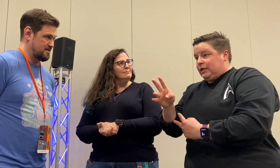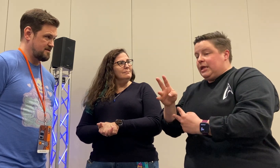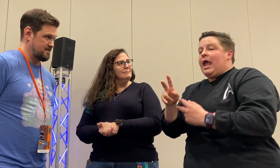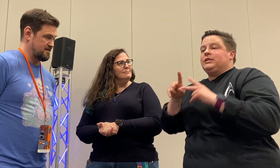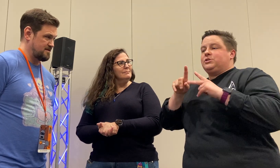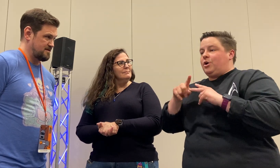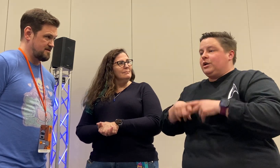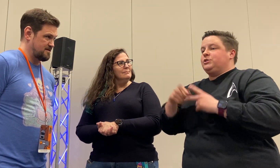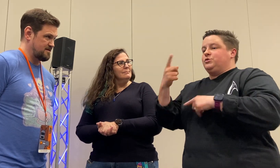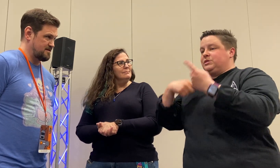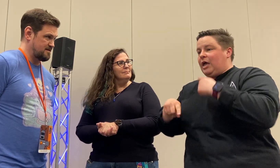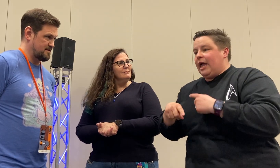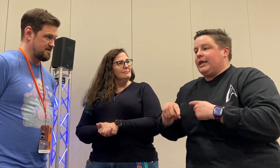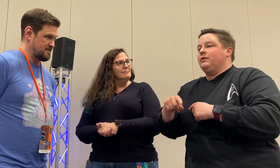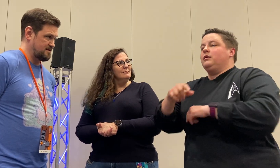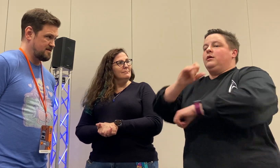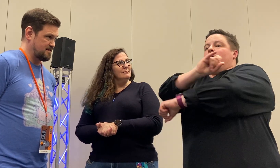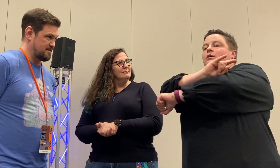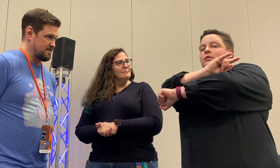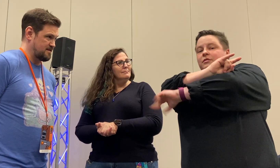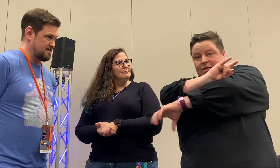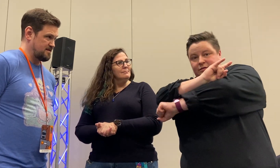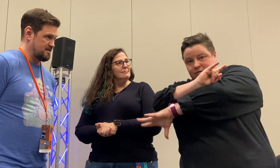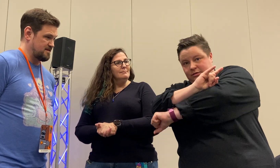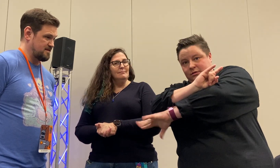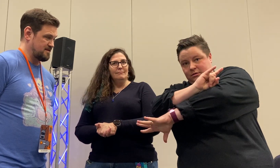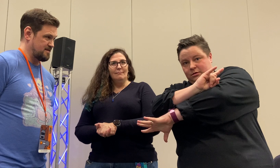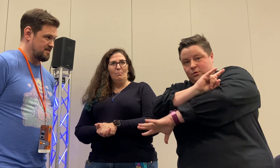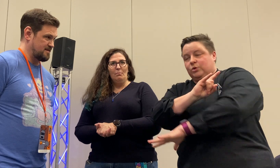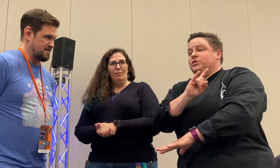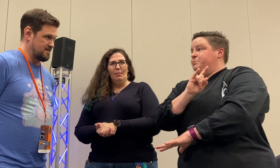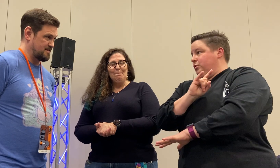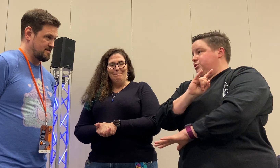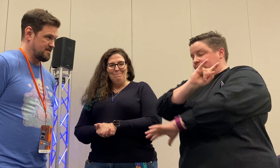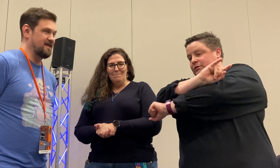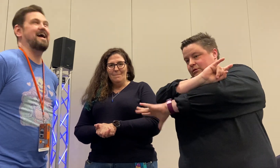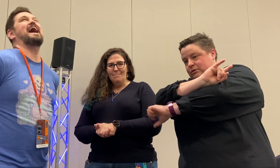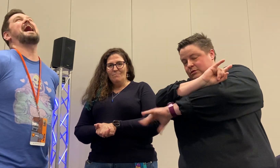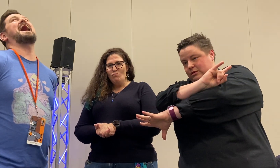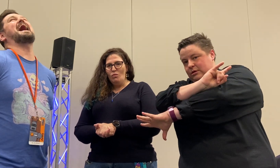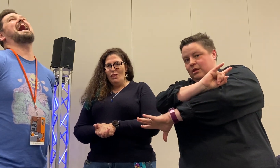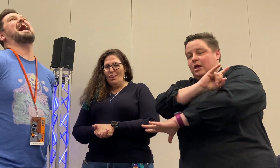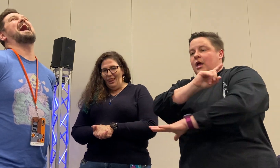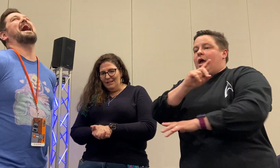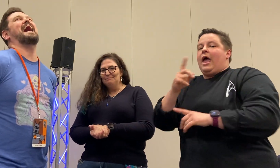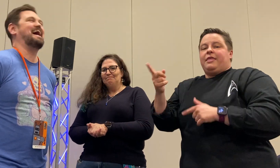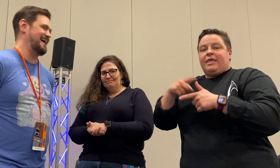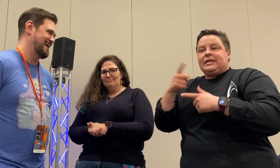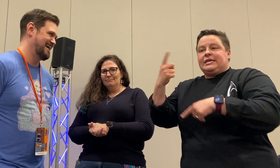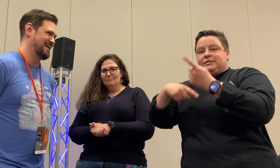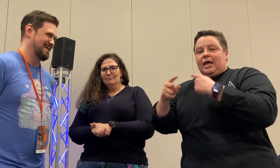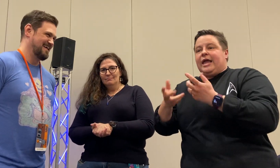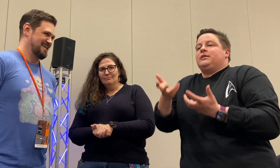and started to sign this, which is bullshit. And then he signed,